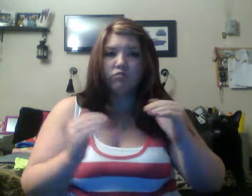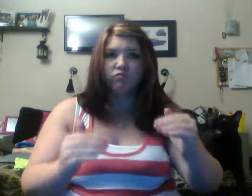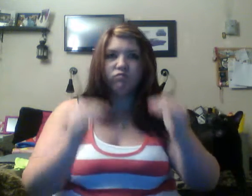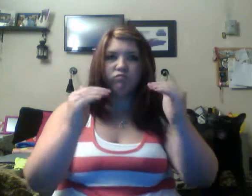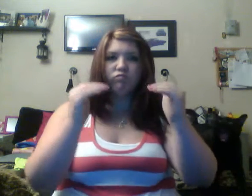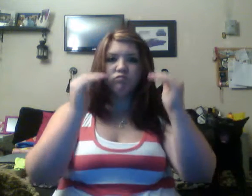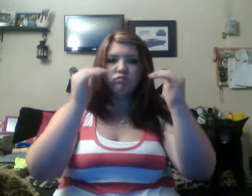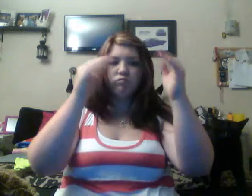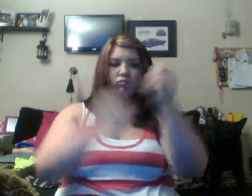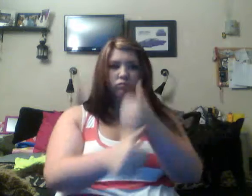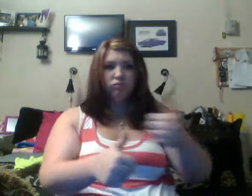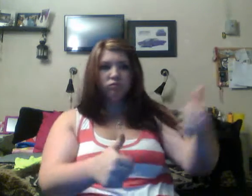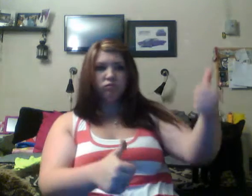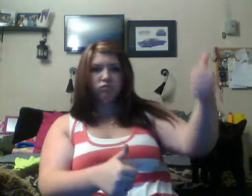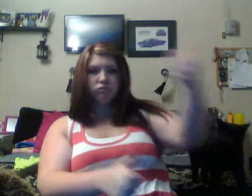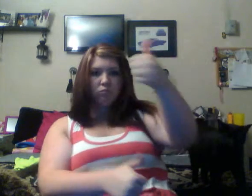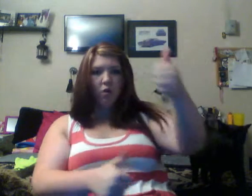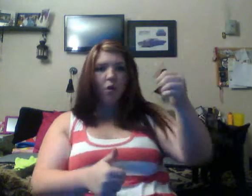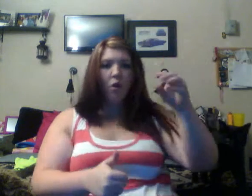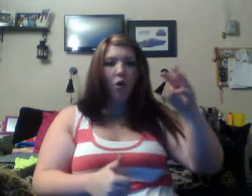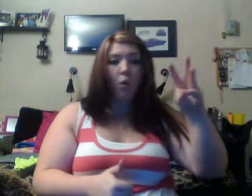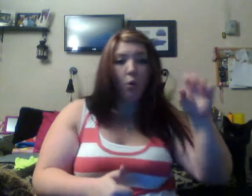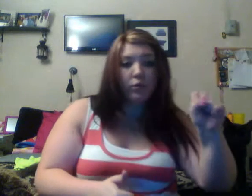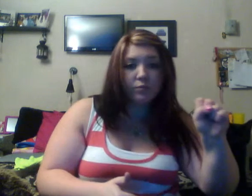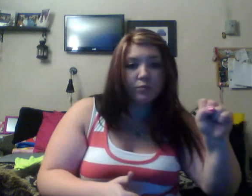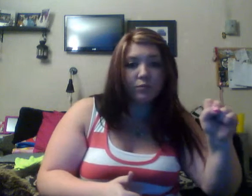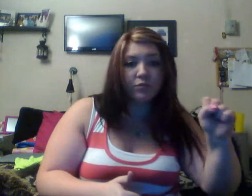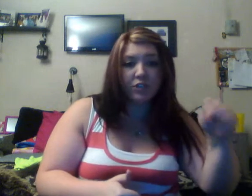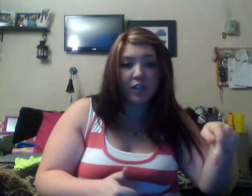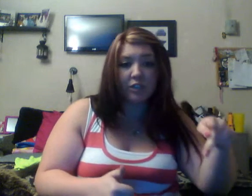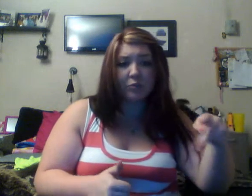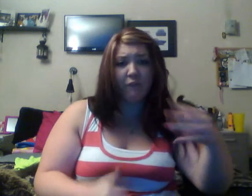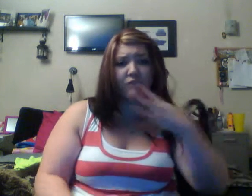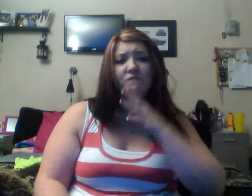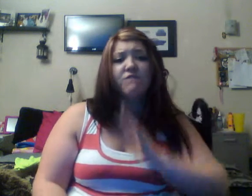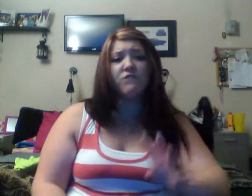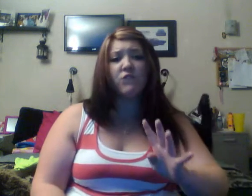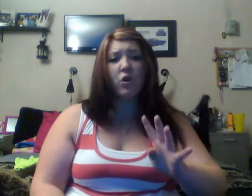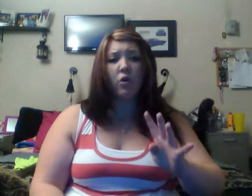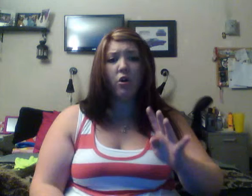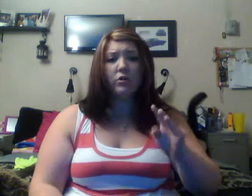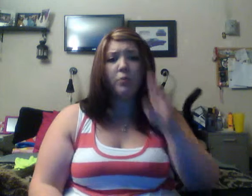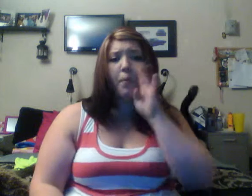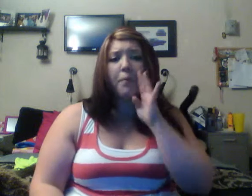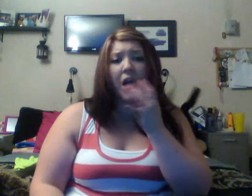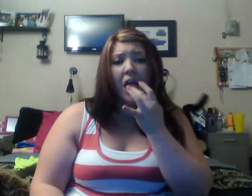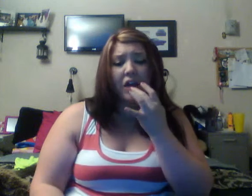ladder so that by the time William was 4 years old, his father had moved from ale taster to constable to